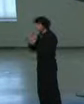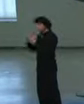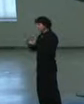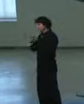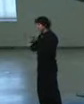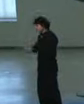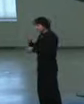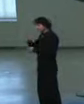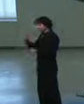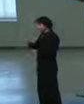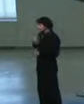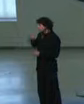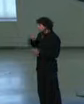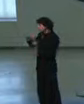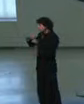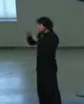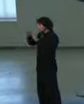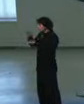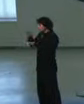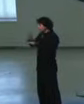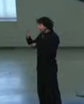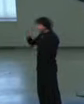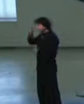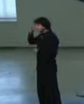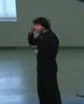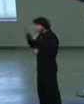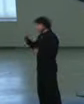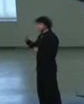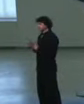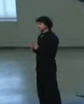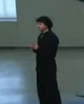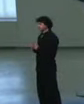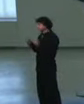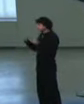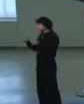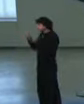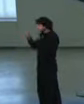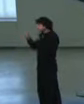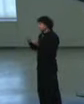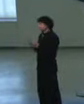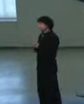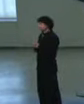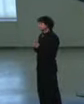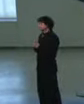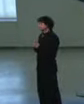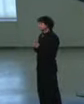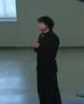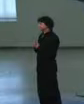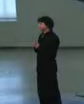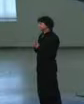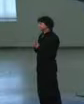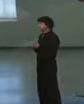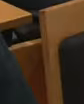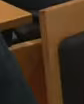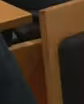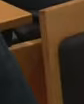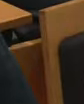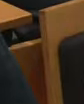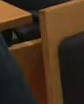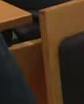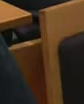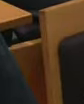immersive experiences and collaborative co-working. How do you find, from your experience in Australia